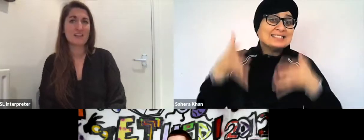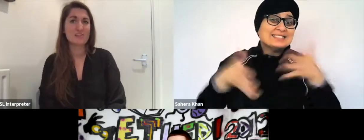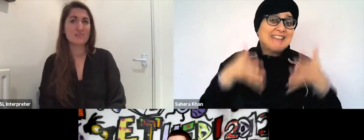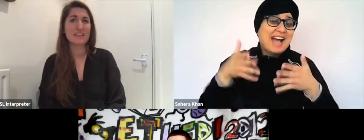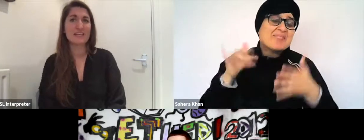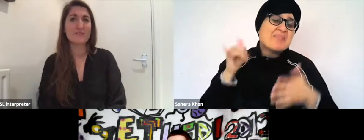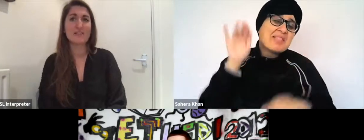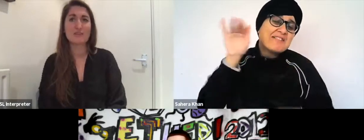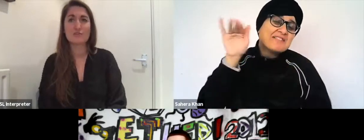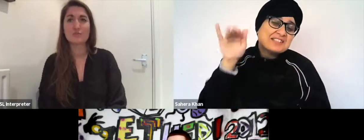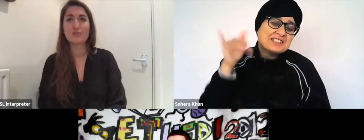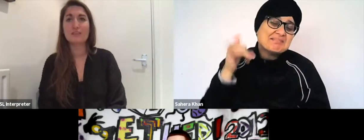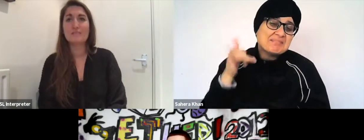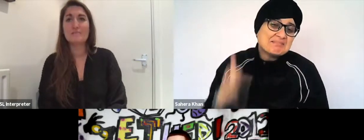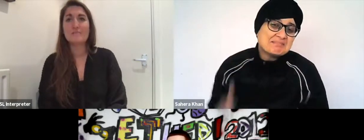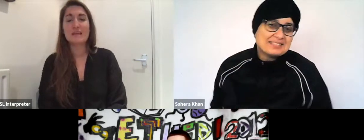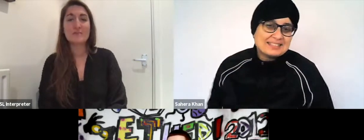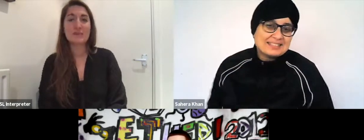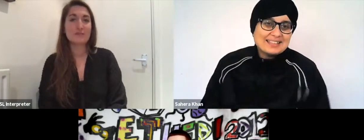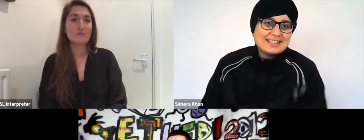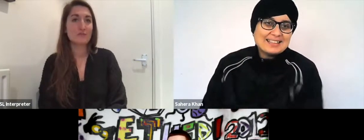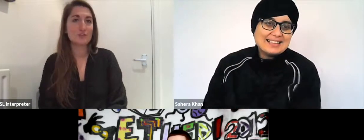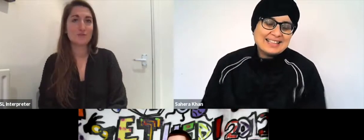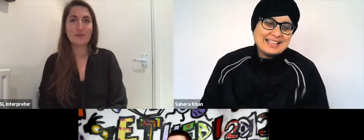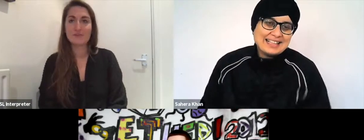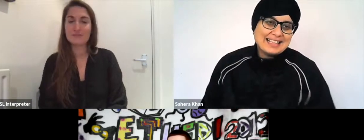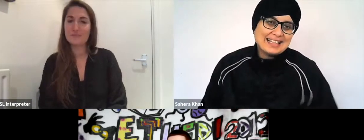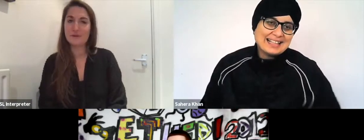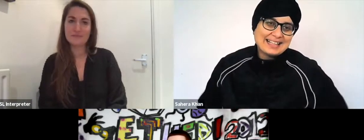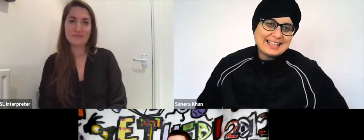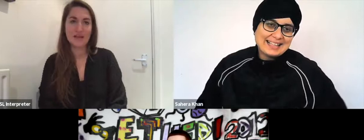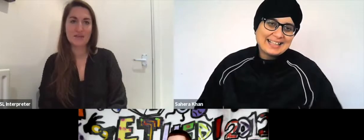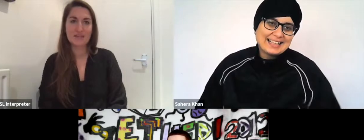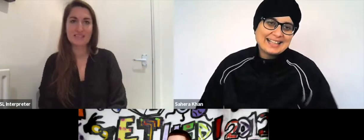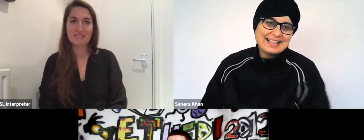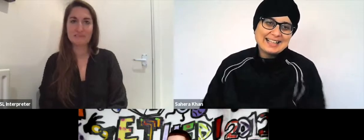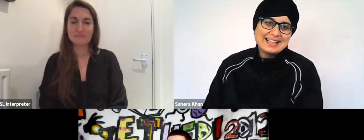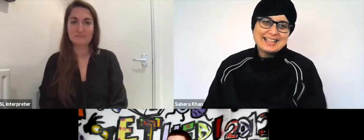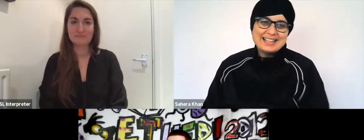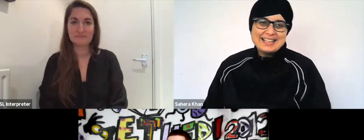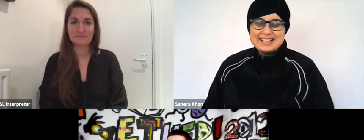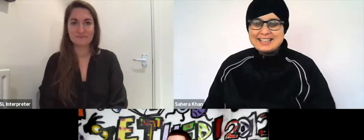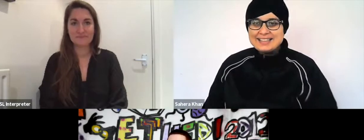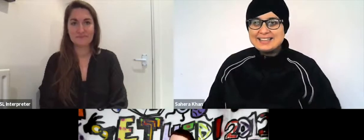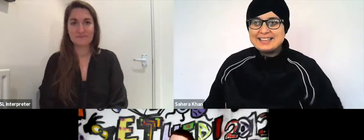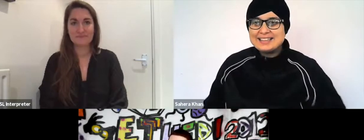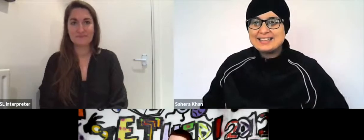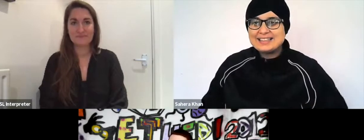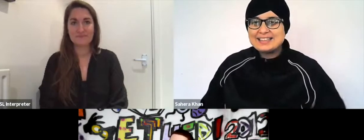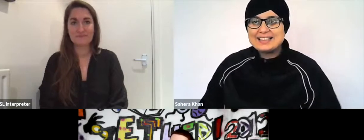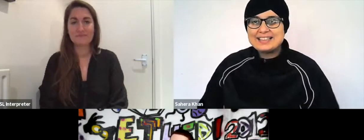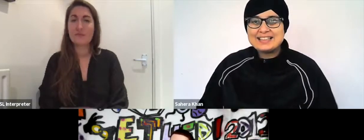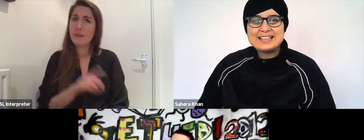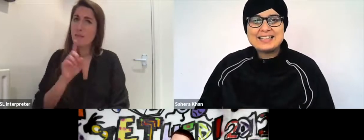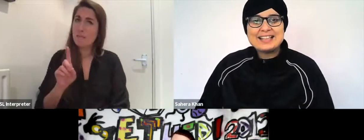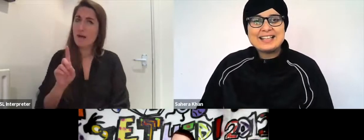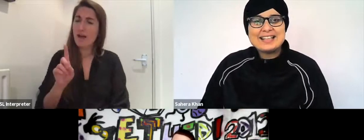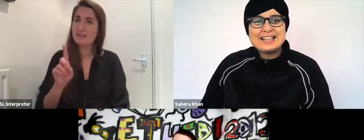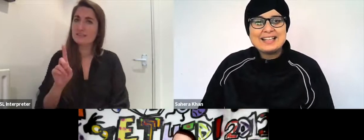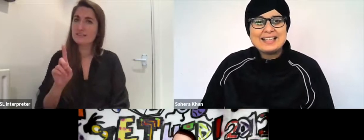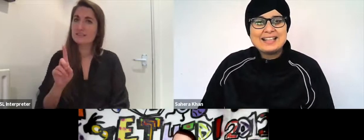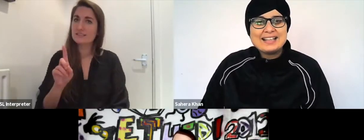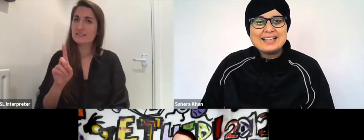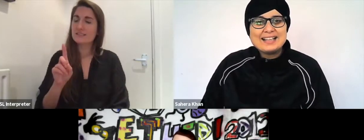BSL English and making it really visual. Maybe in the future, who knows? But for now, that's it. But it is very unusual to